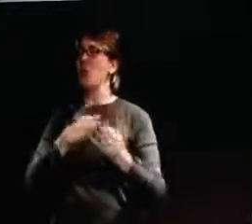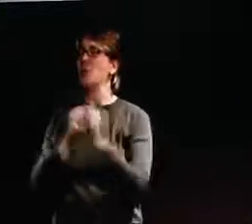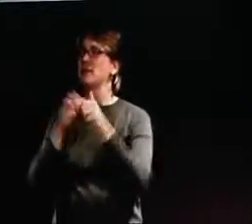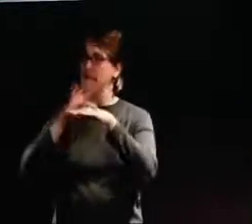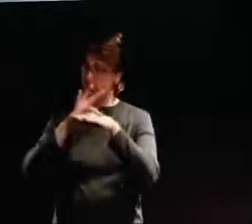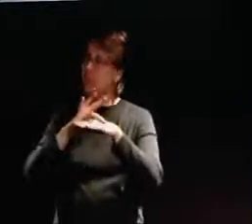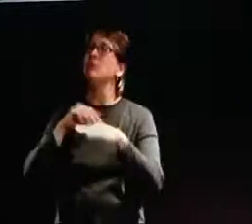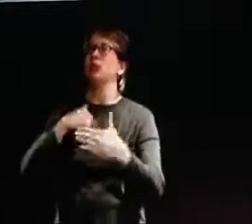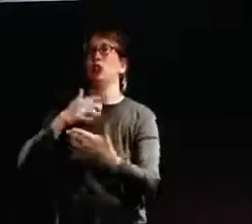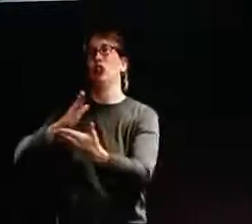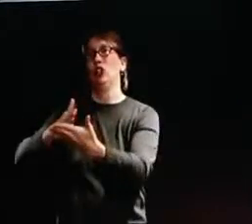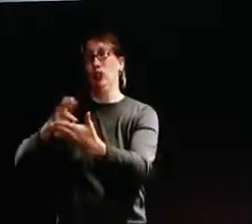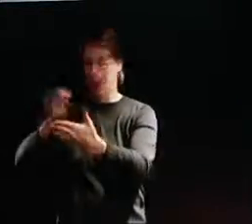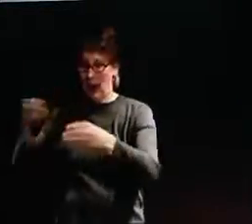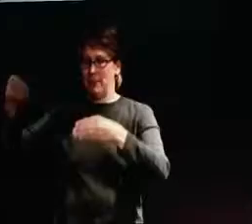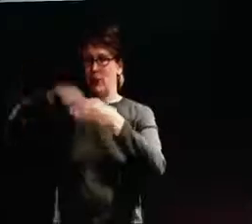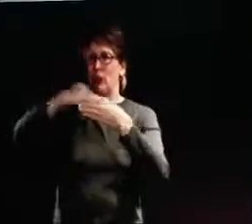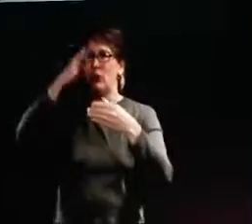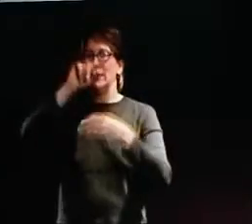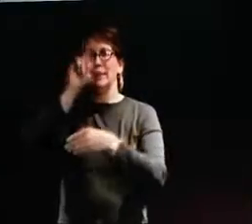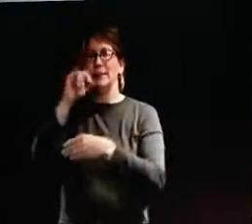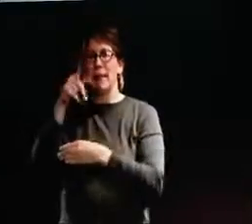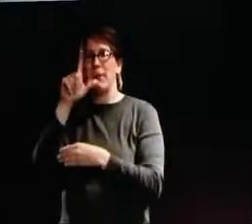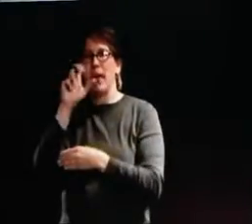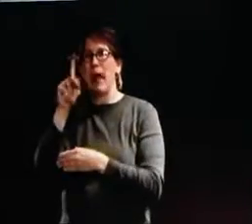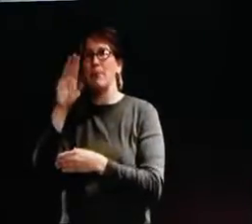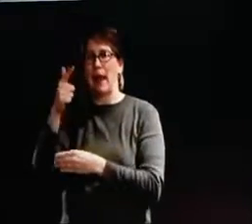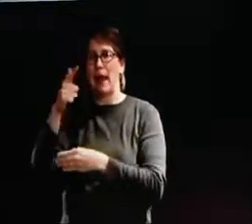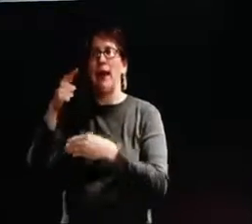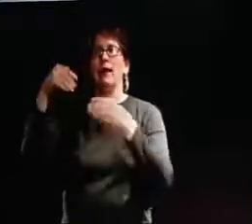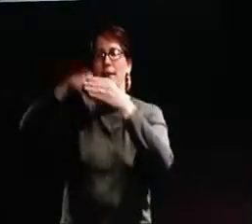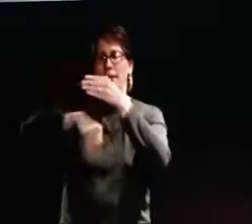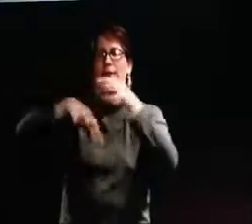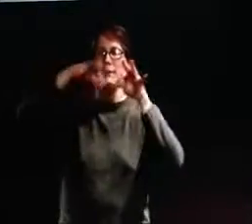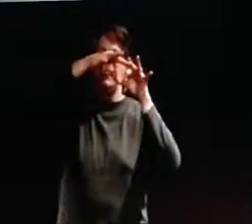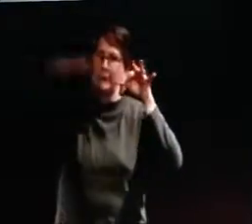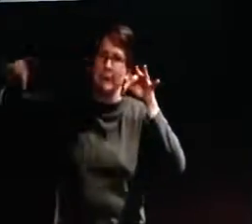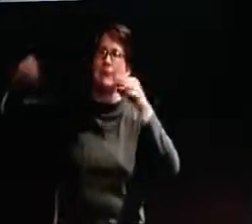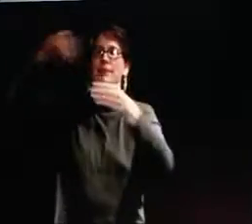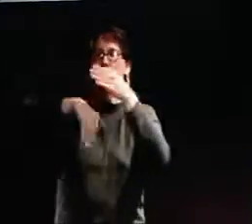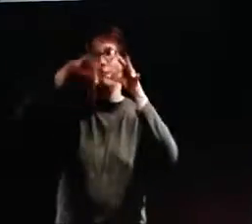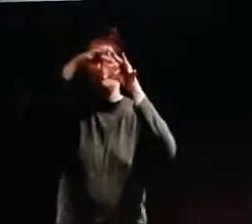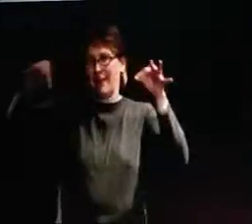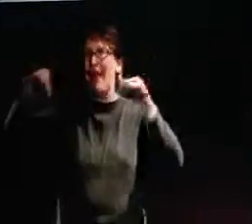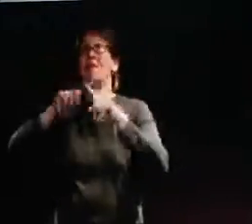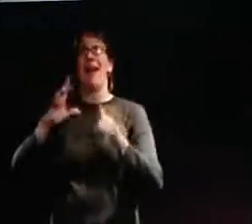I make things like chili, and then I can put chili into a Ziploc bag. That way